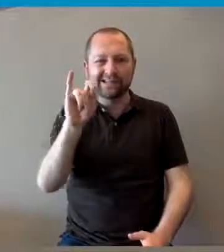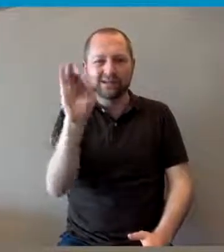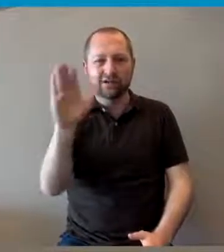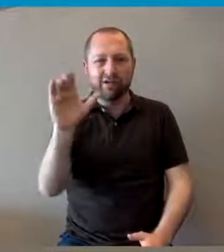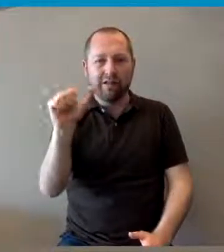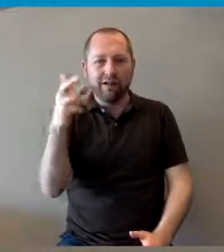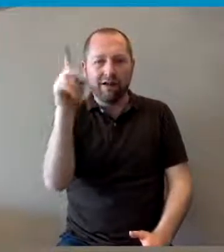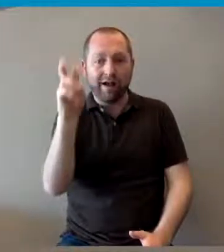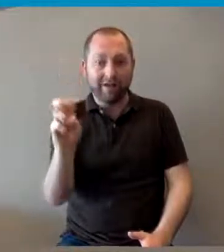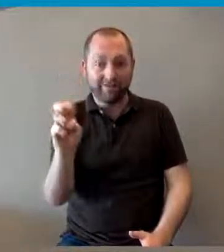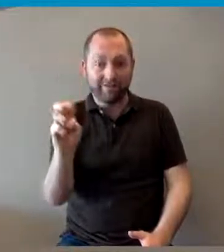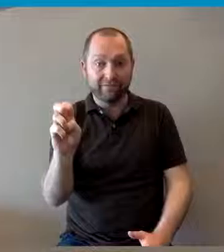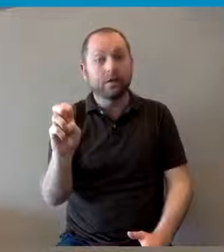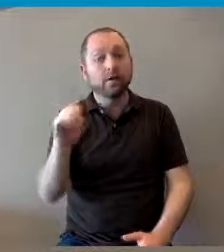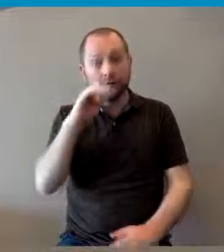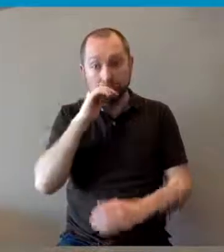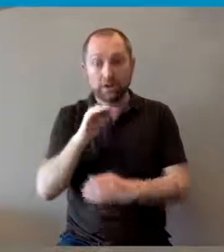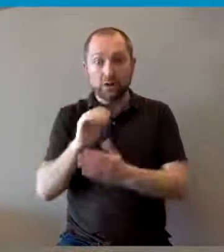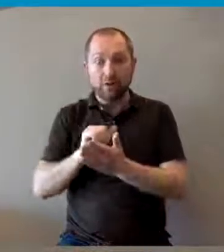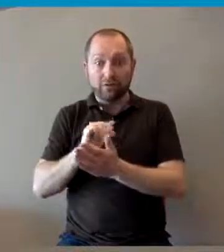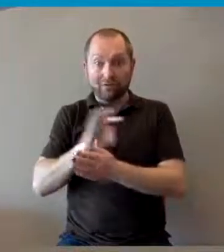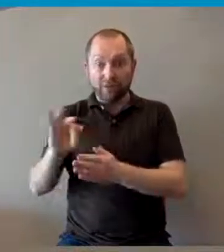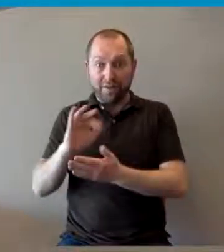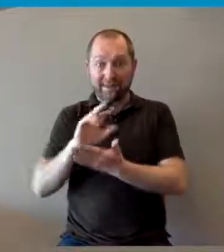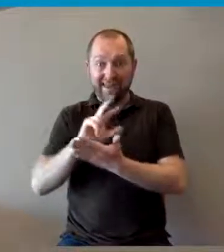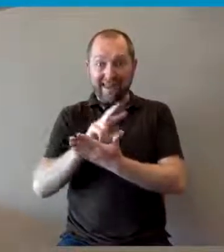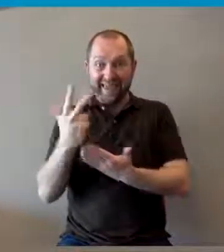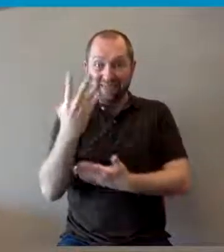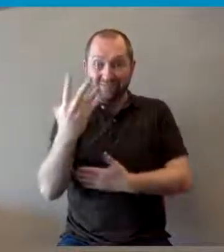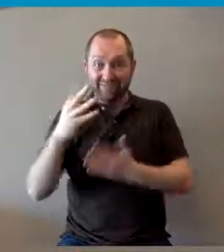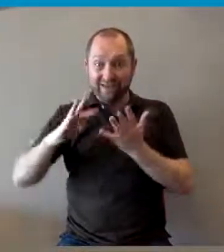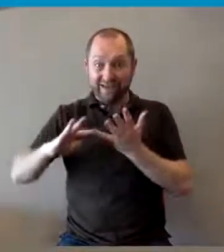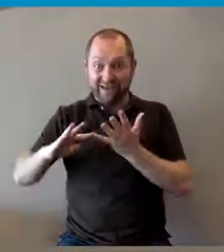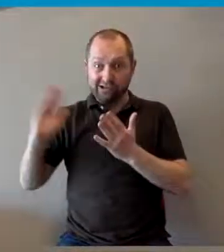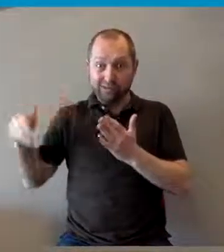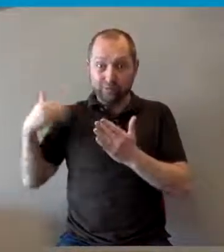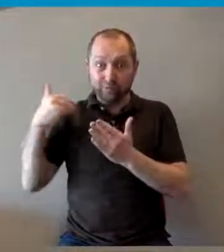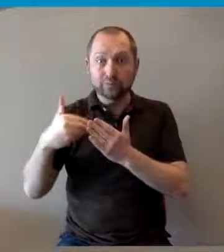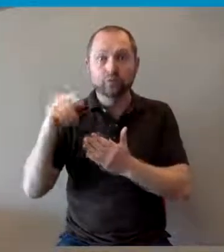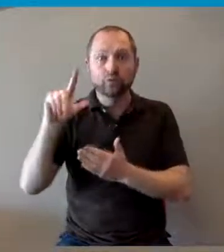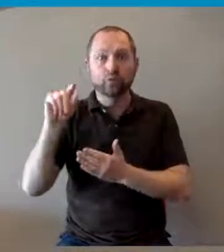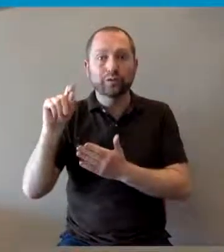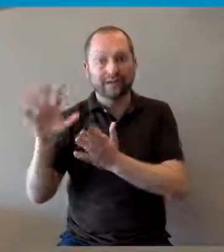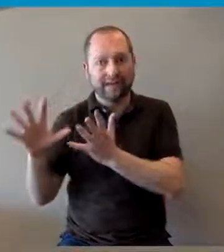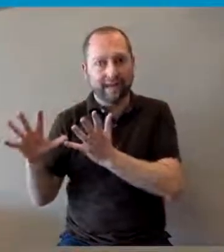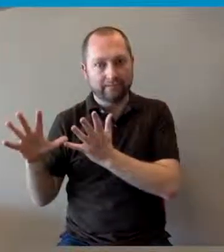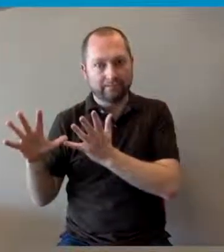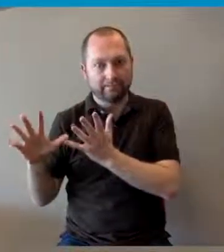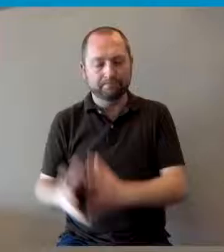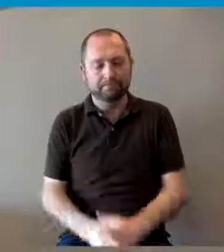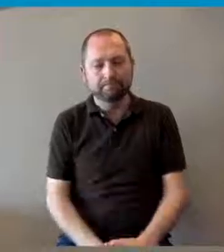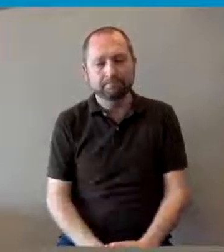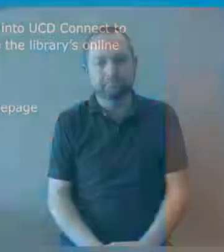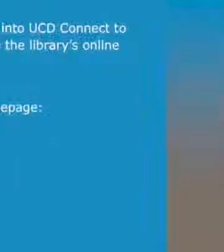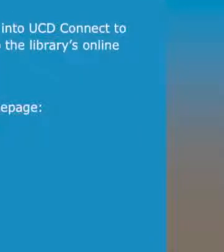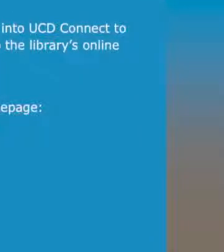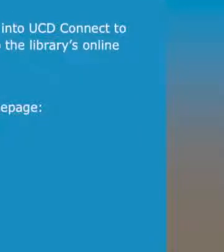digital archive, and this can be used to find articles published from 1859 to 2010.